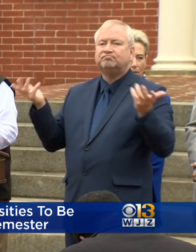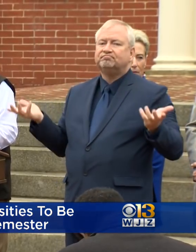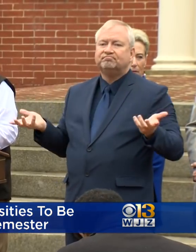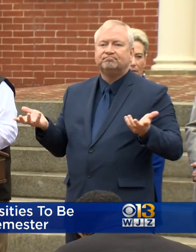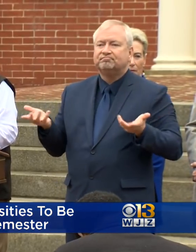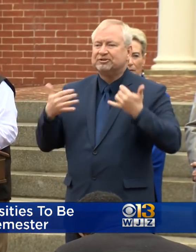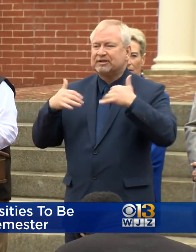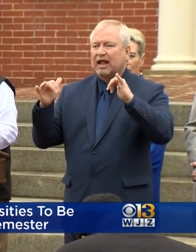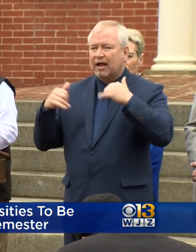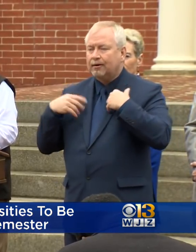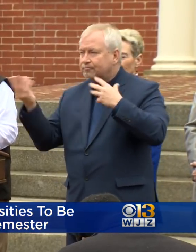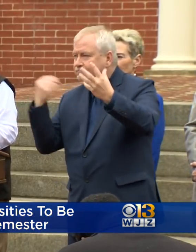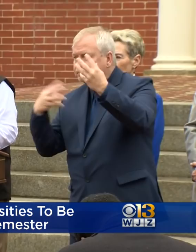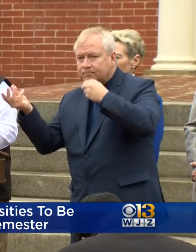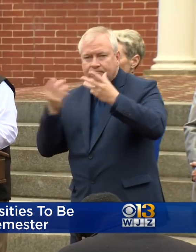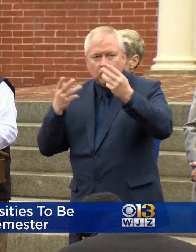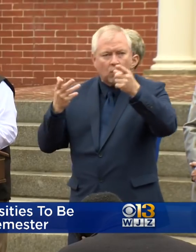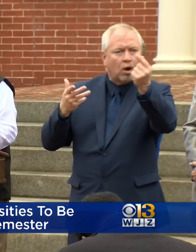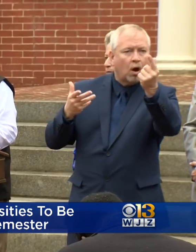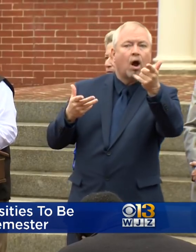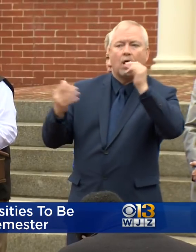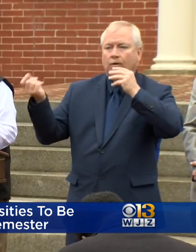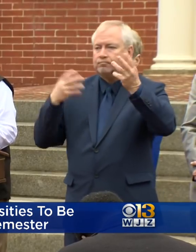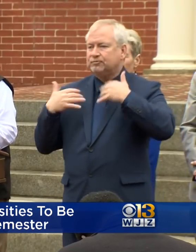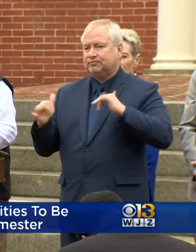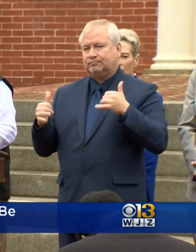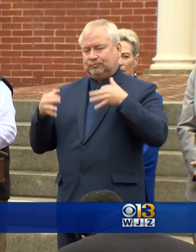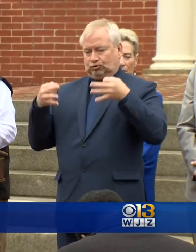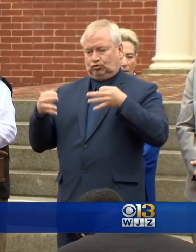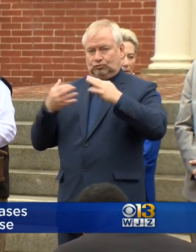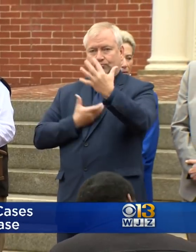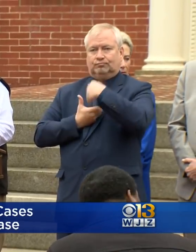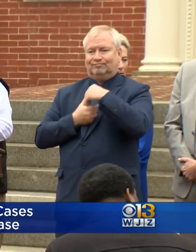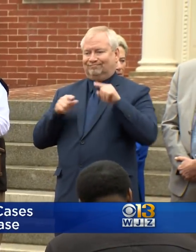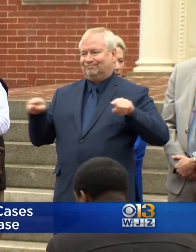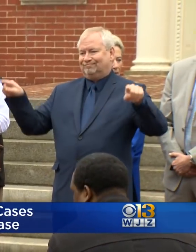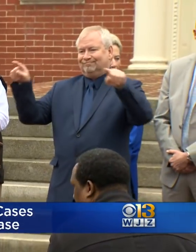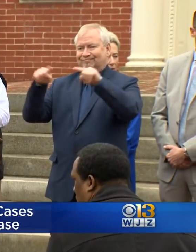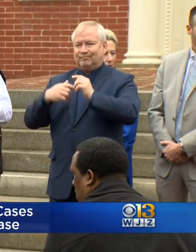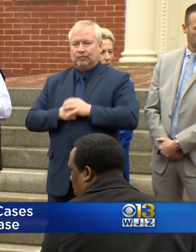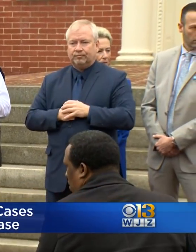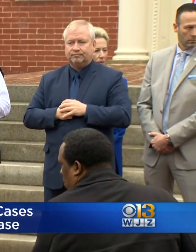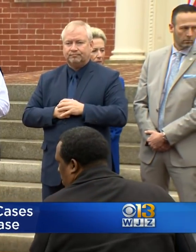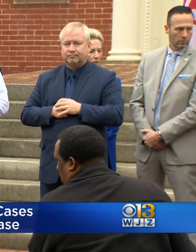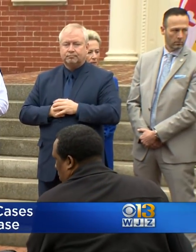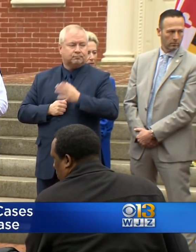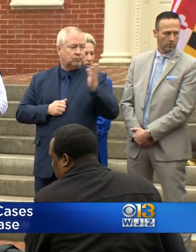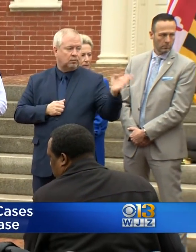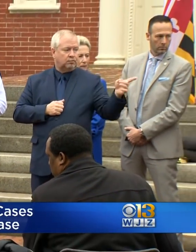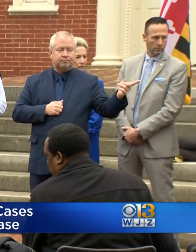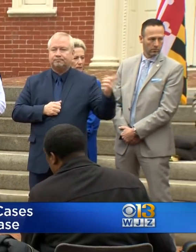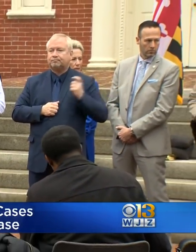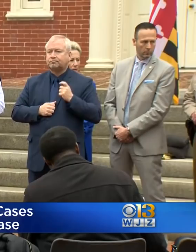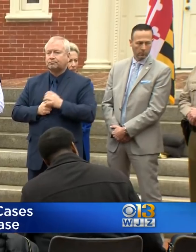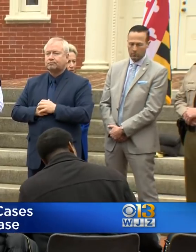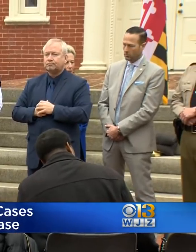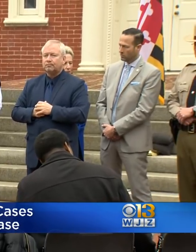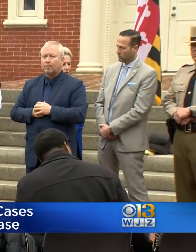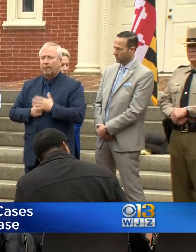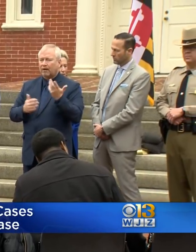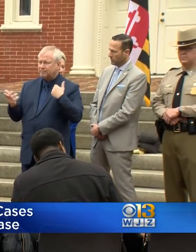are right for our state at the time we think they're right to make. Governor, some people have said that people are having trouble getting unemployment claims. Any advice for